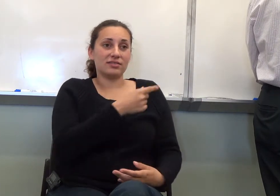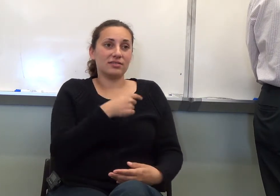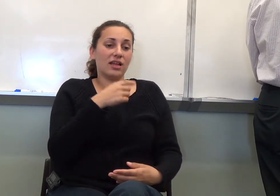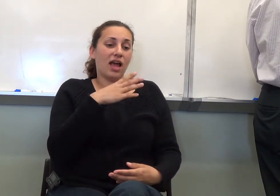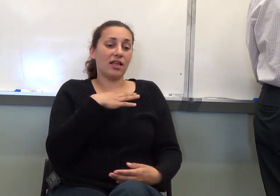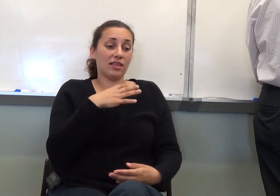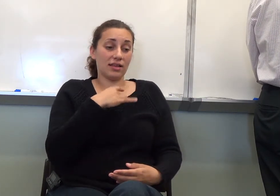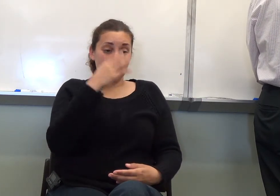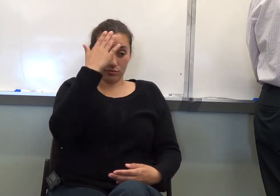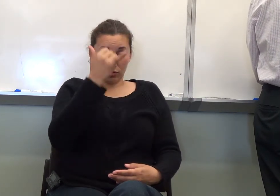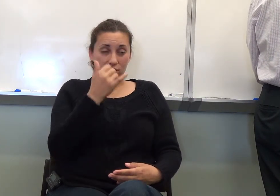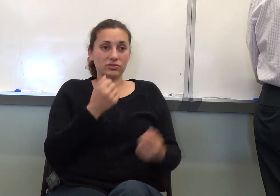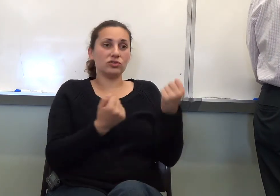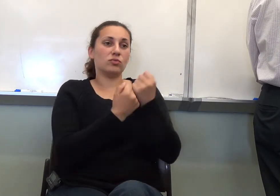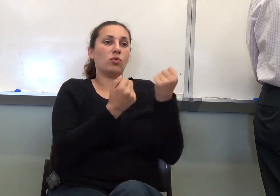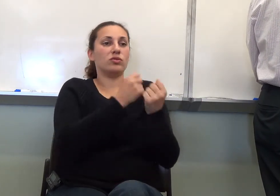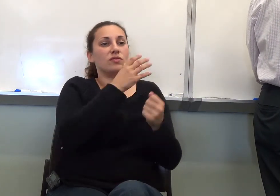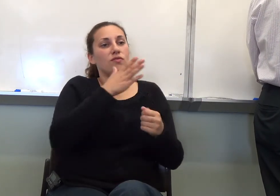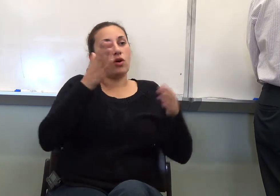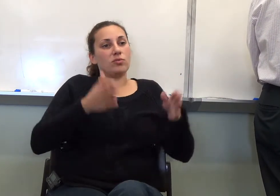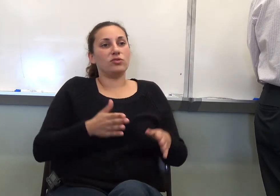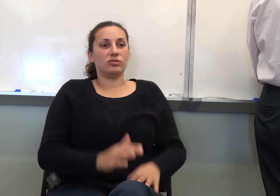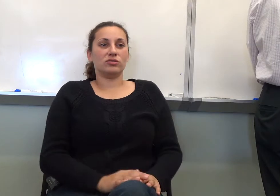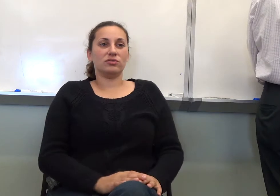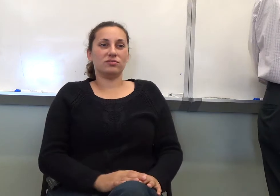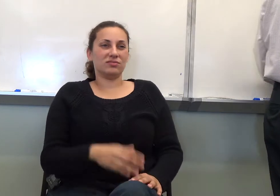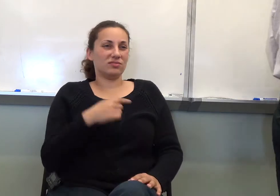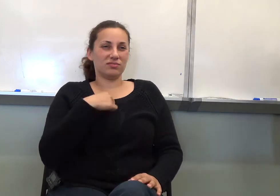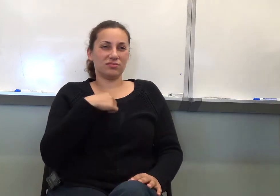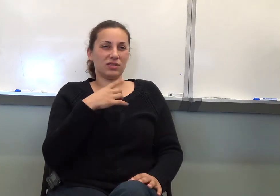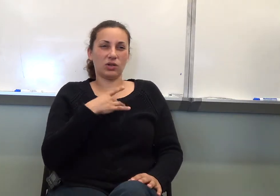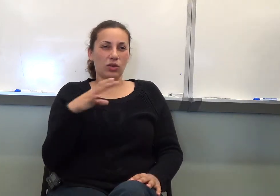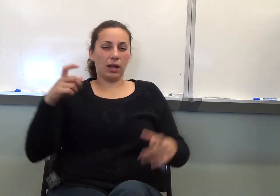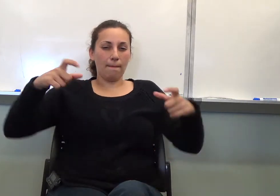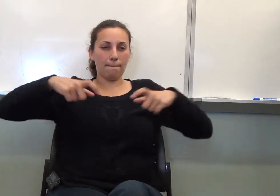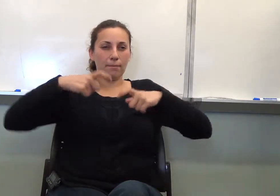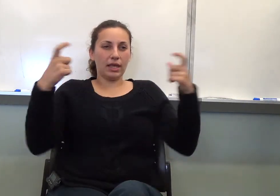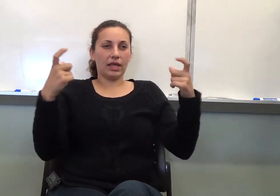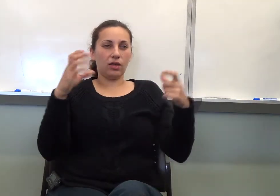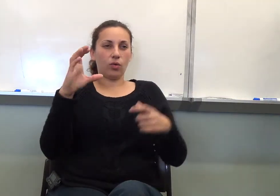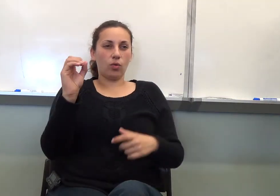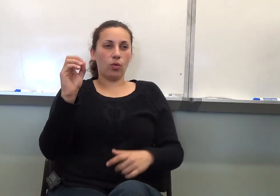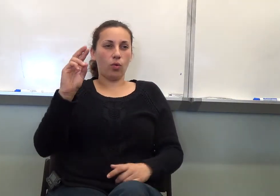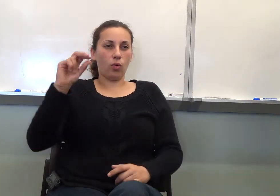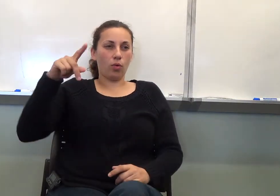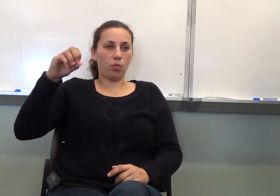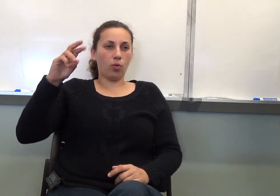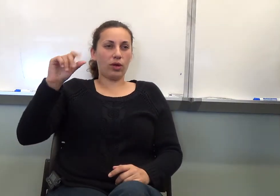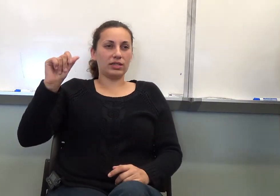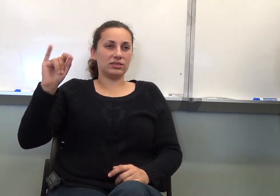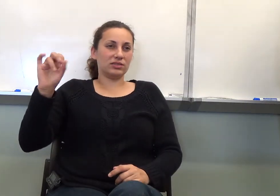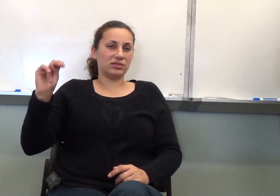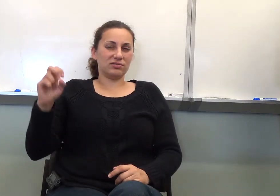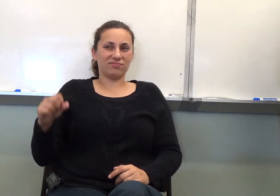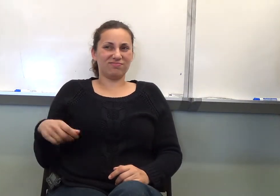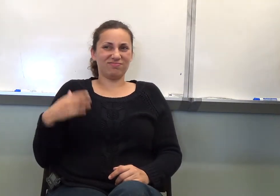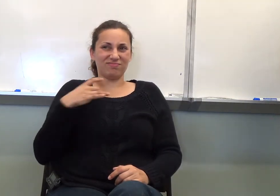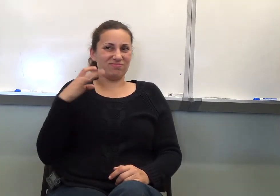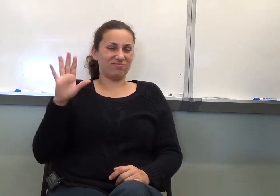Because the unknown is multiplied by 1, and there's nothing added or subtracted or anything else. It's just multiplied